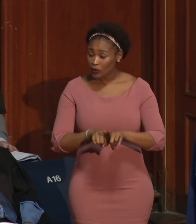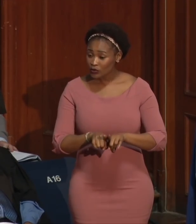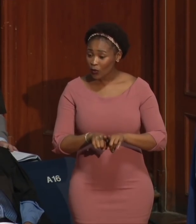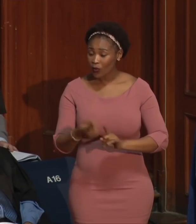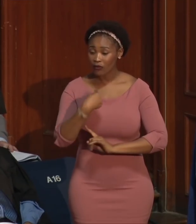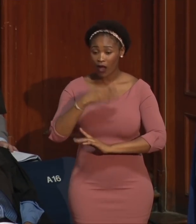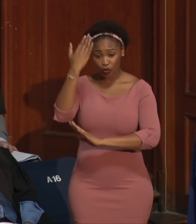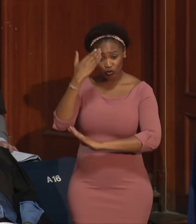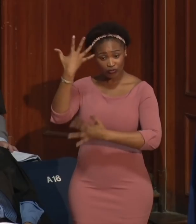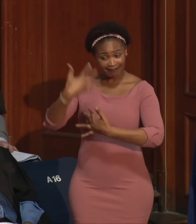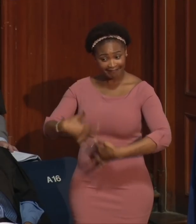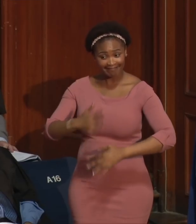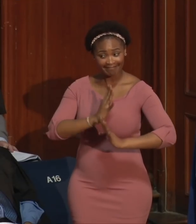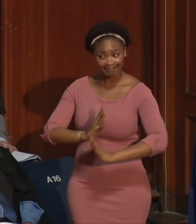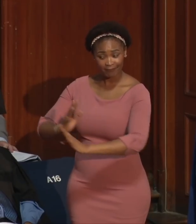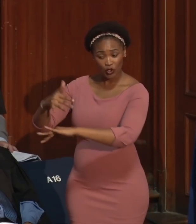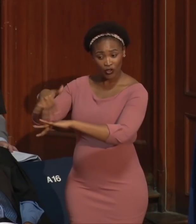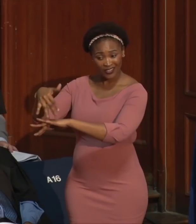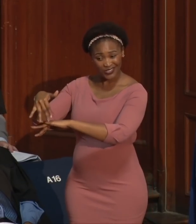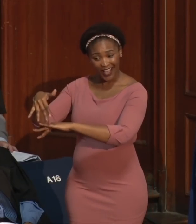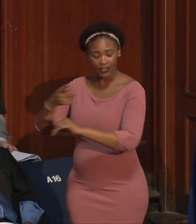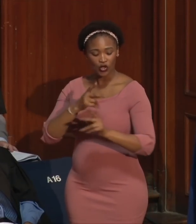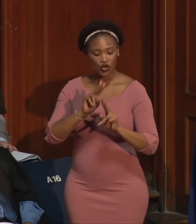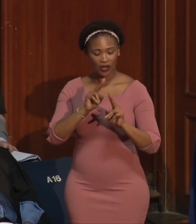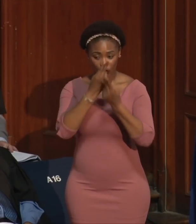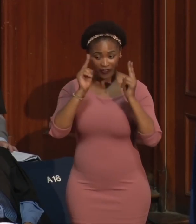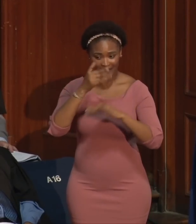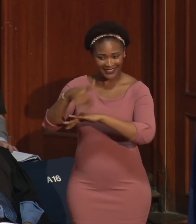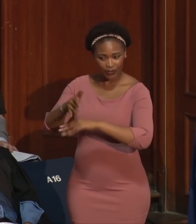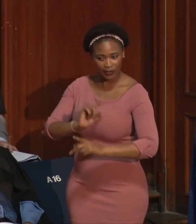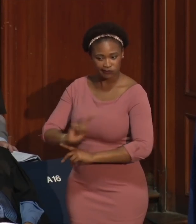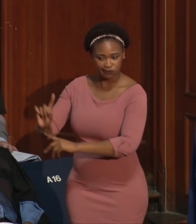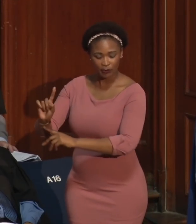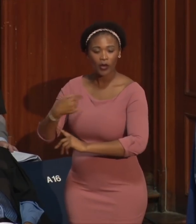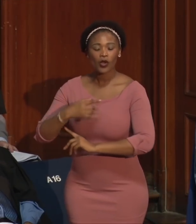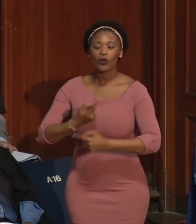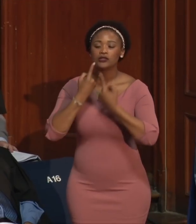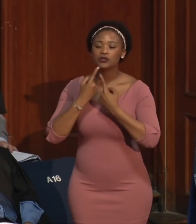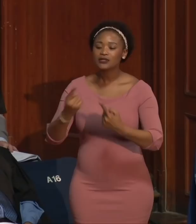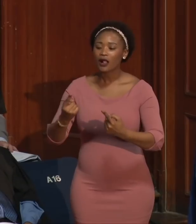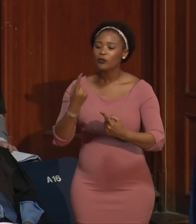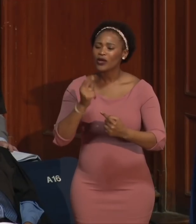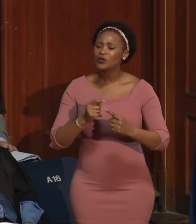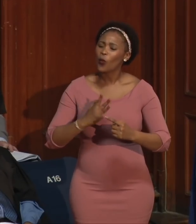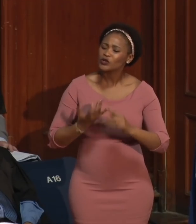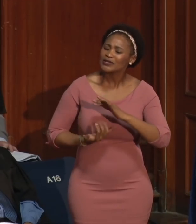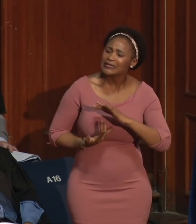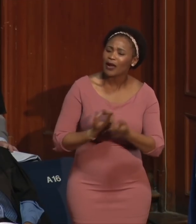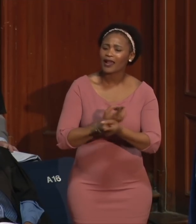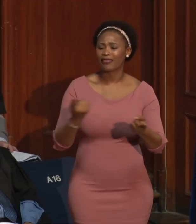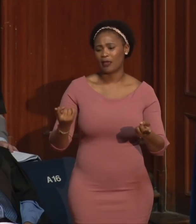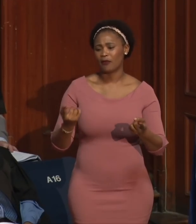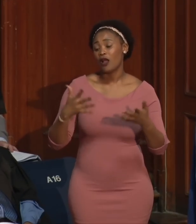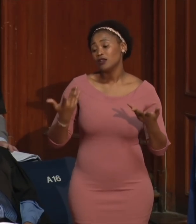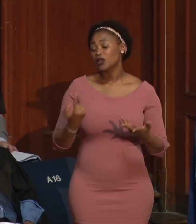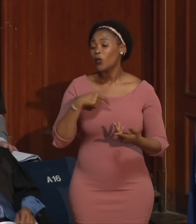our graduates leave the university, we would like to have them leave with a message of inspiration. And so what